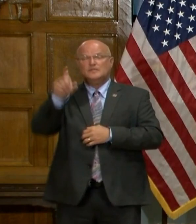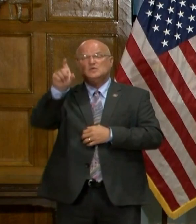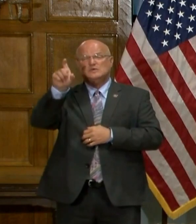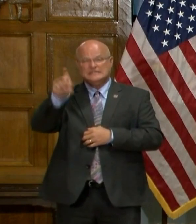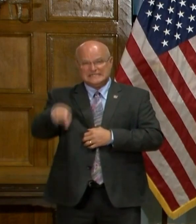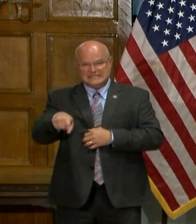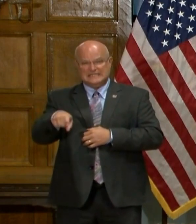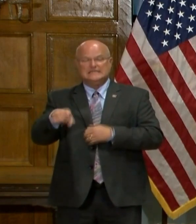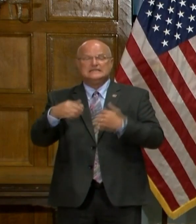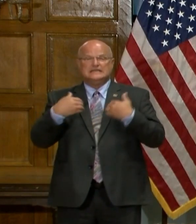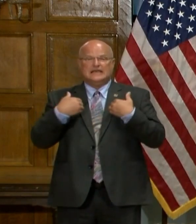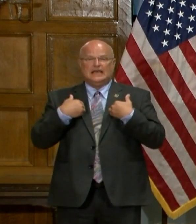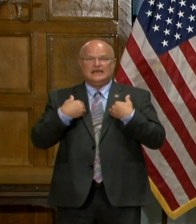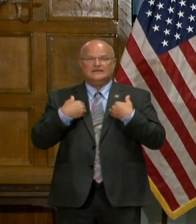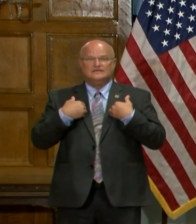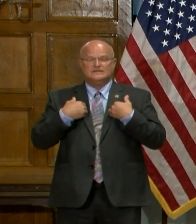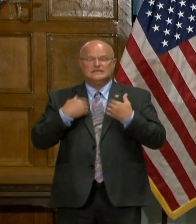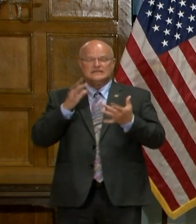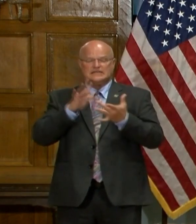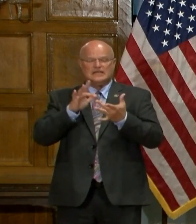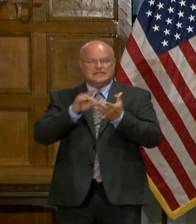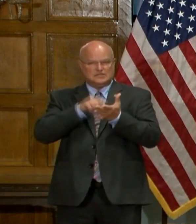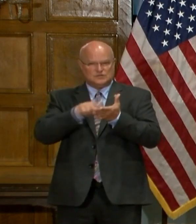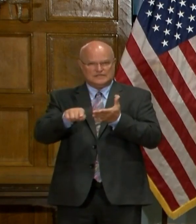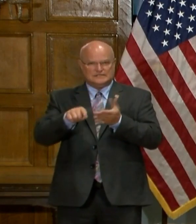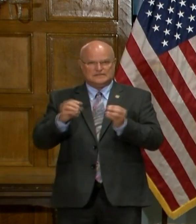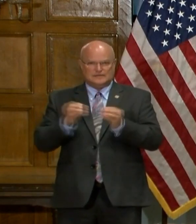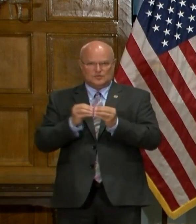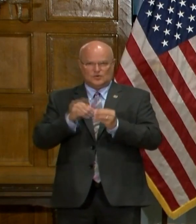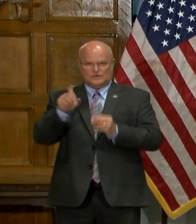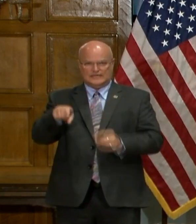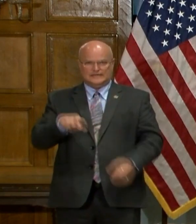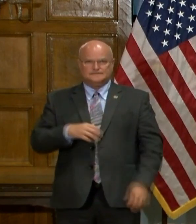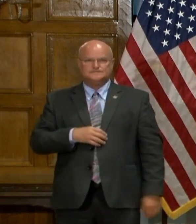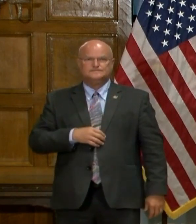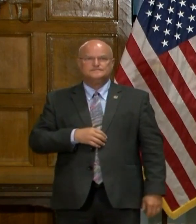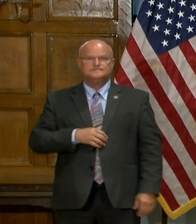need to in terms of contact tracing.